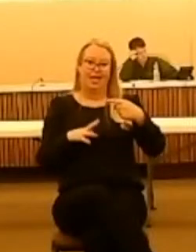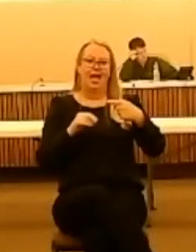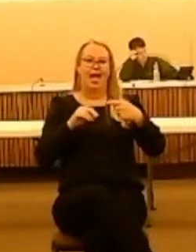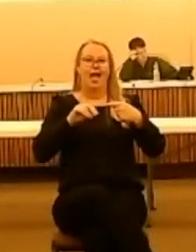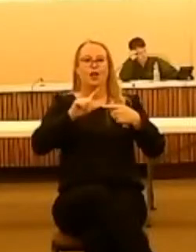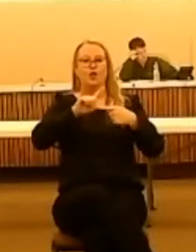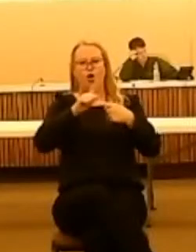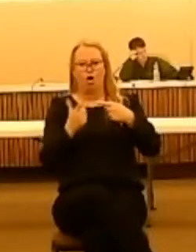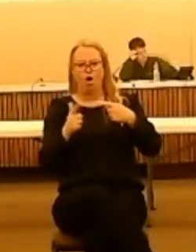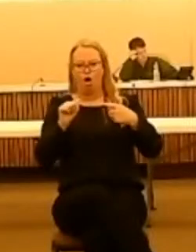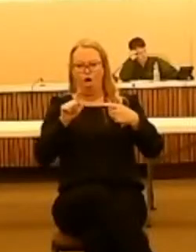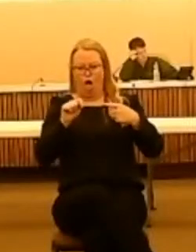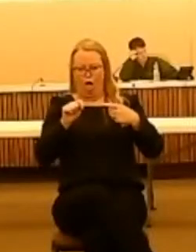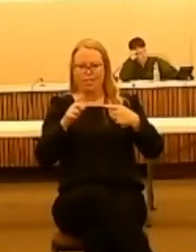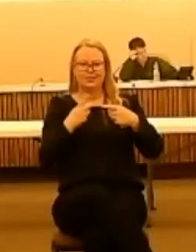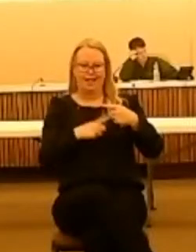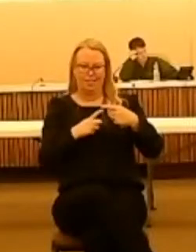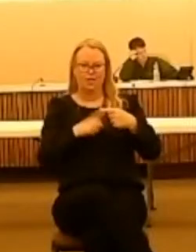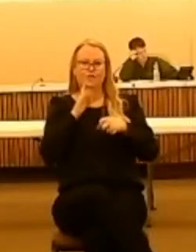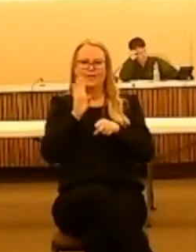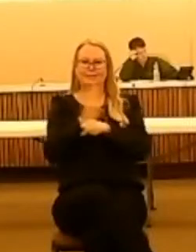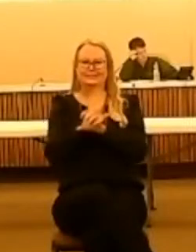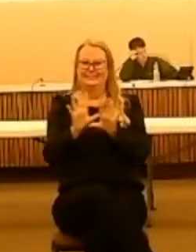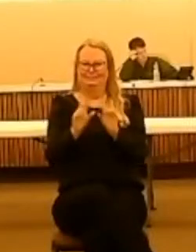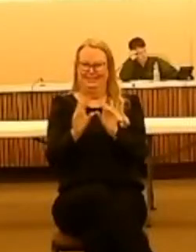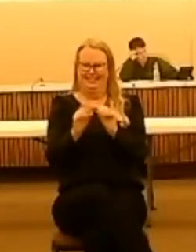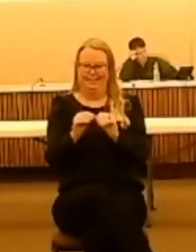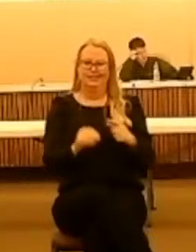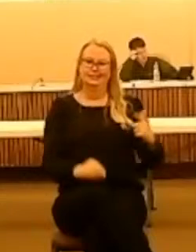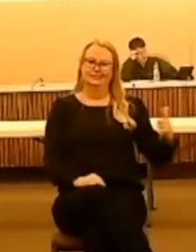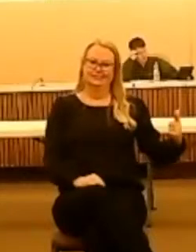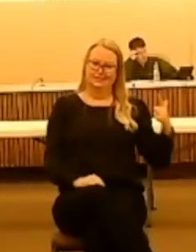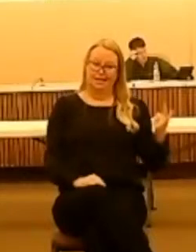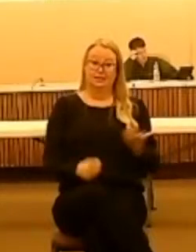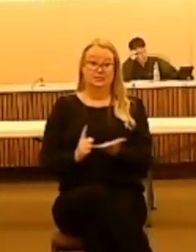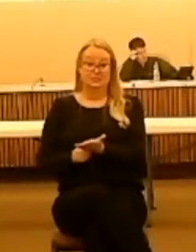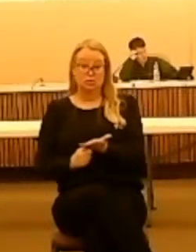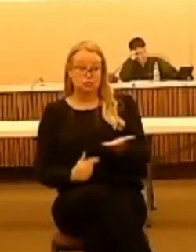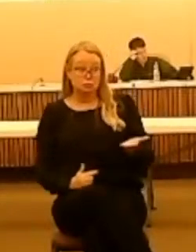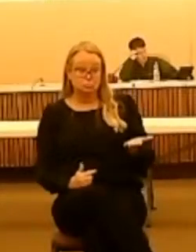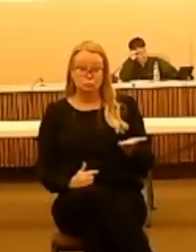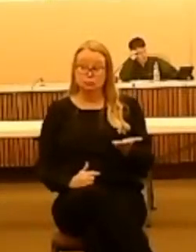Association of Towns annual business meeting. Second. Any discussion?